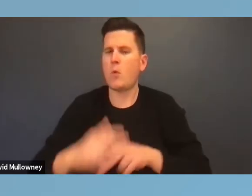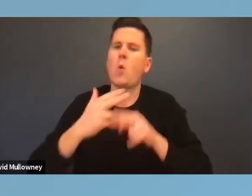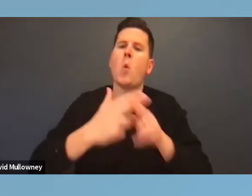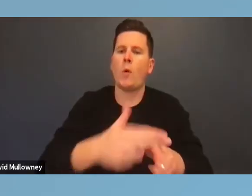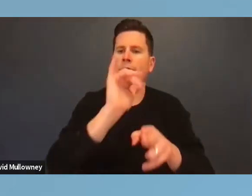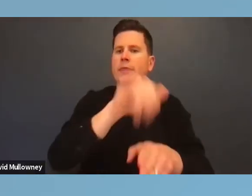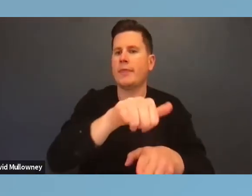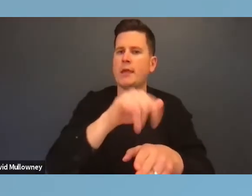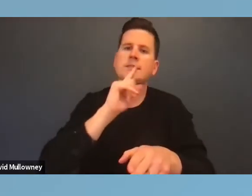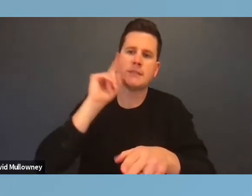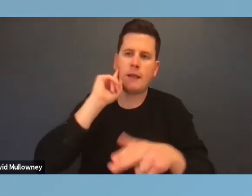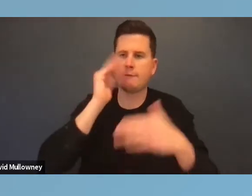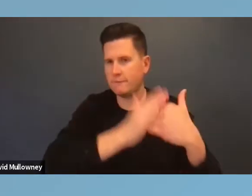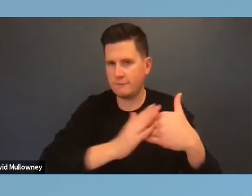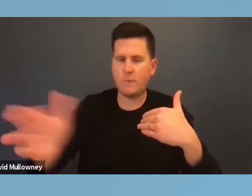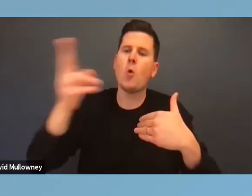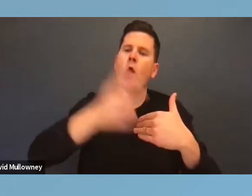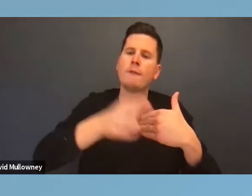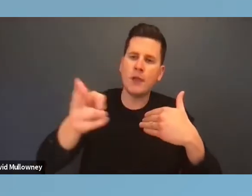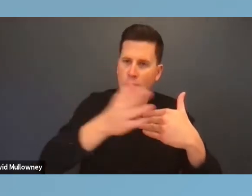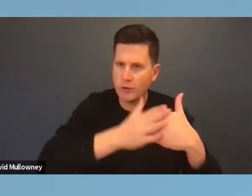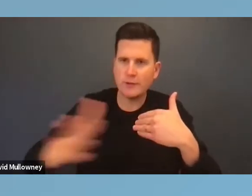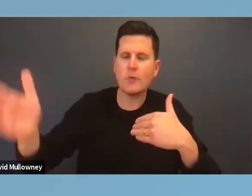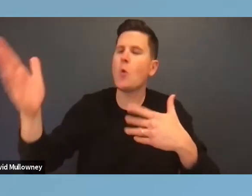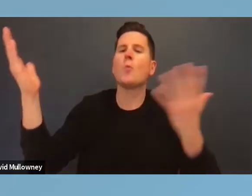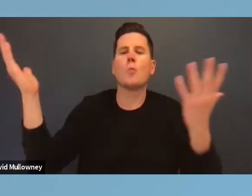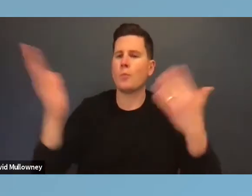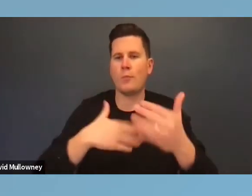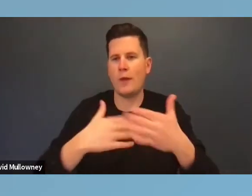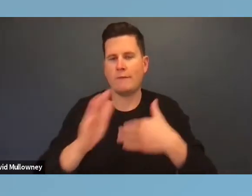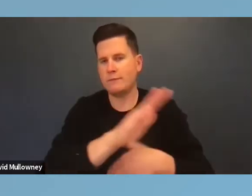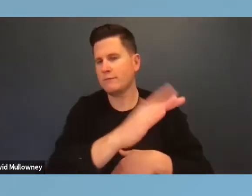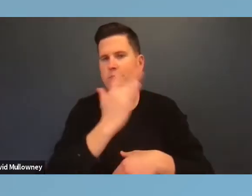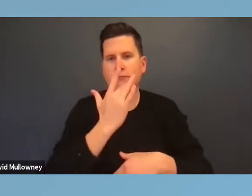of it to call them that going forward.